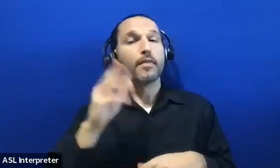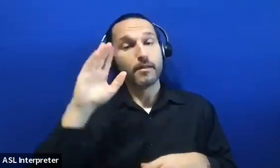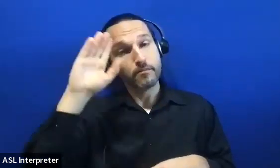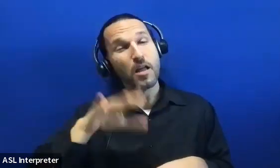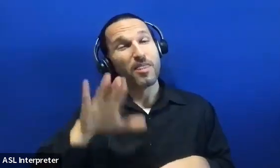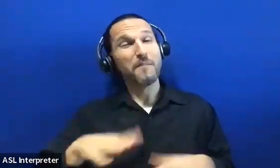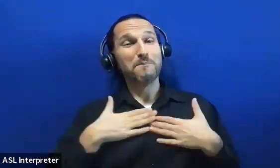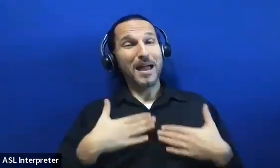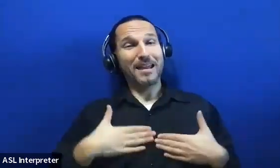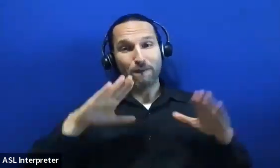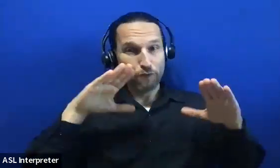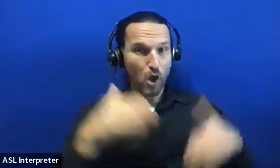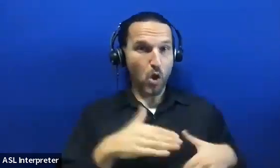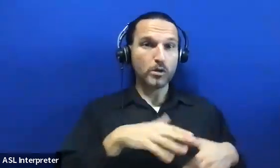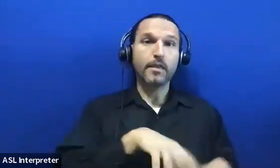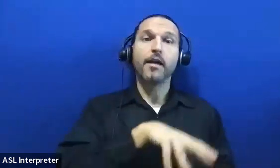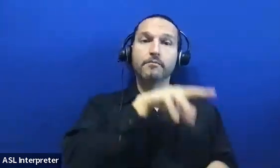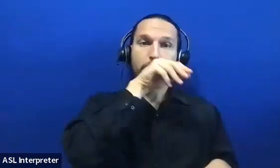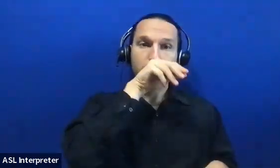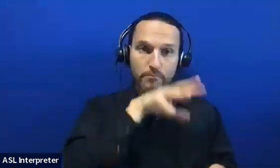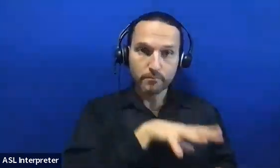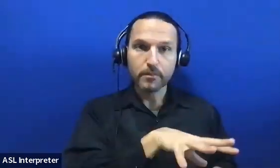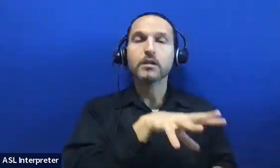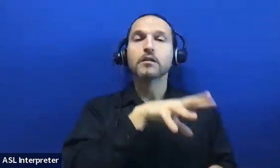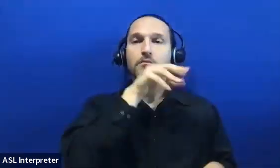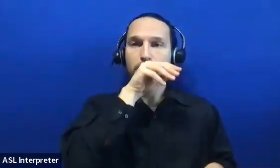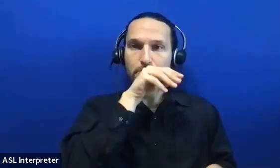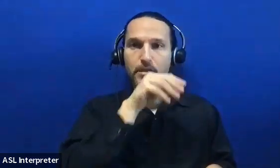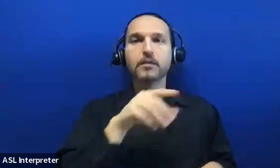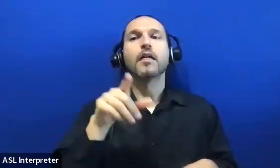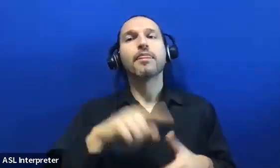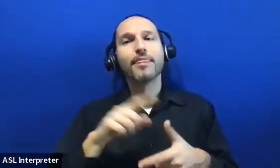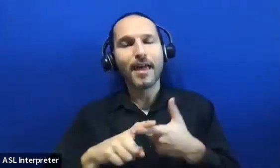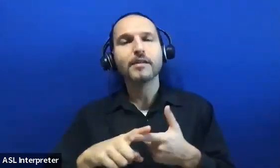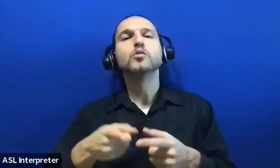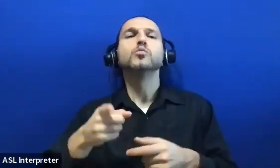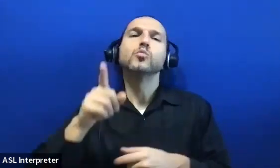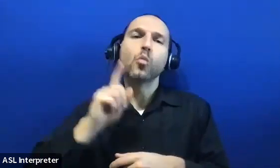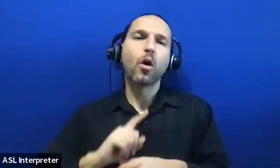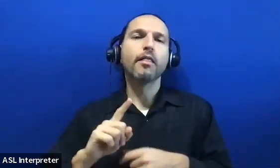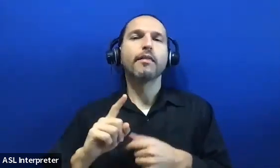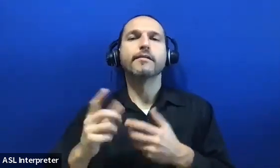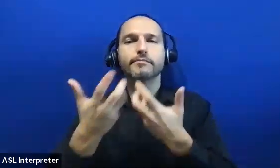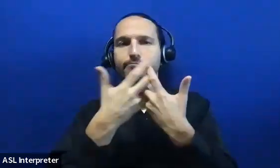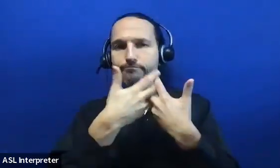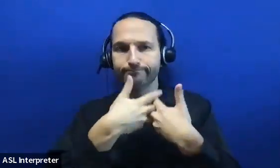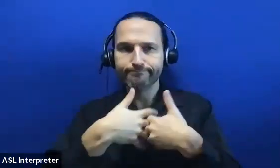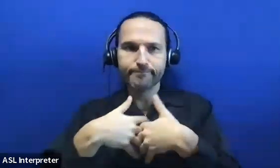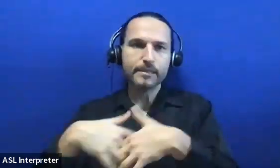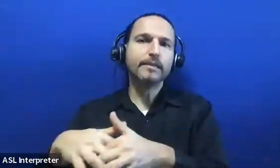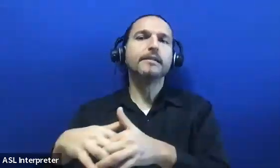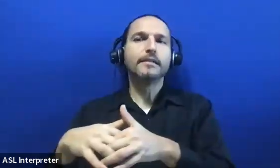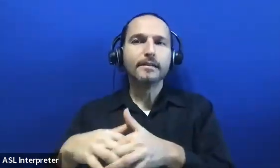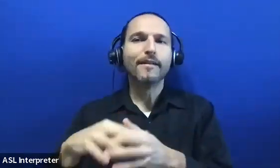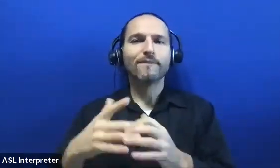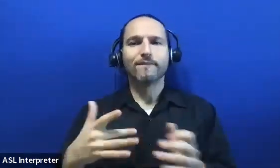prioritize breathing, and we need to be able to have breathing and swallowing working together in order to be the most